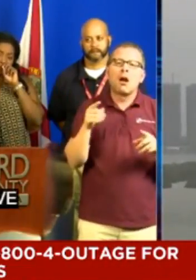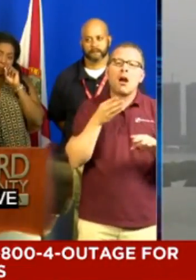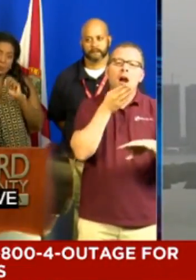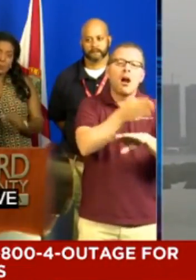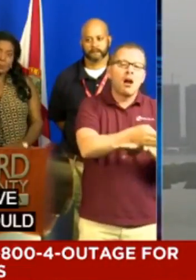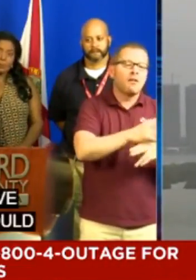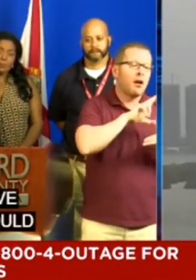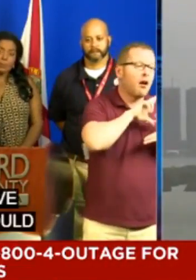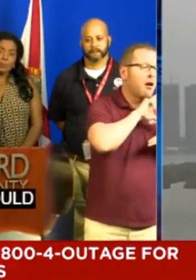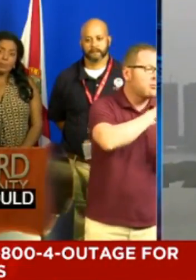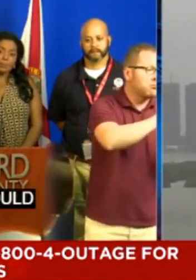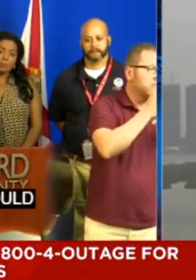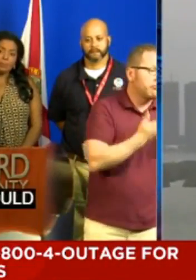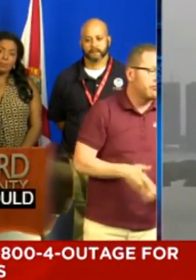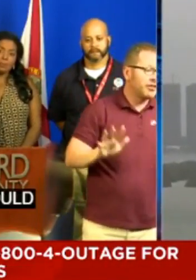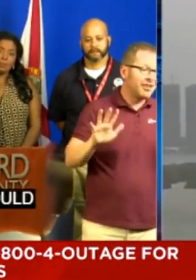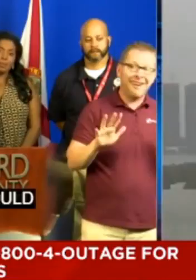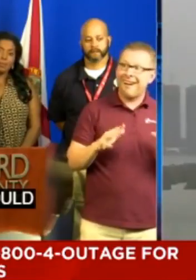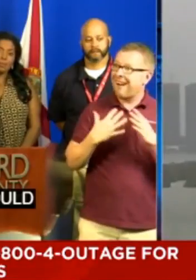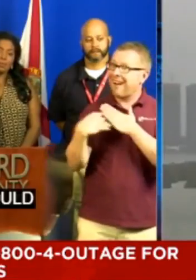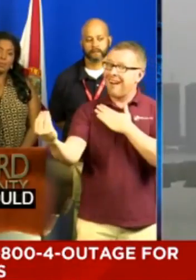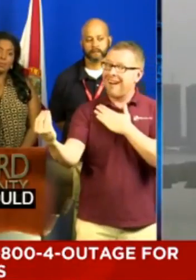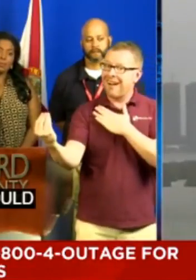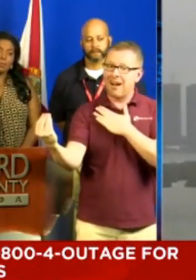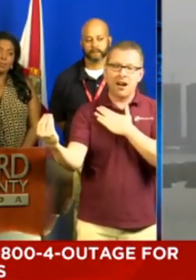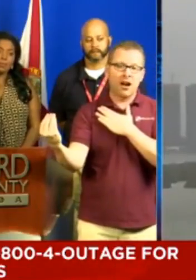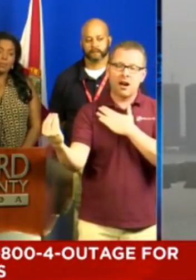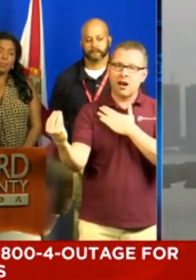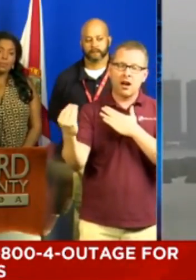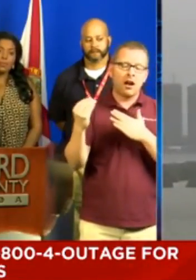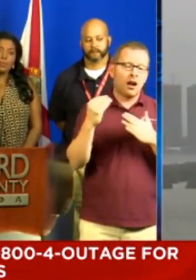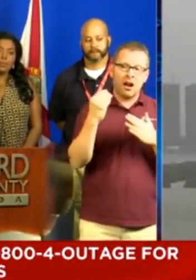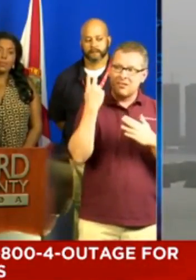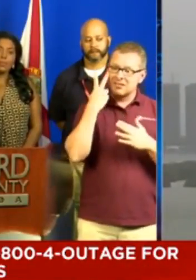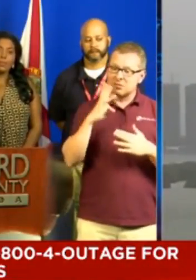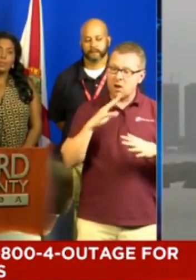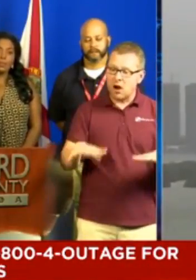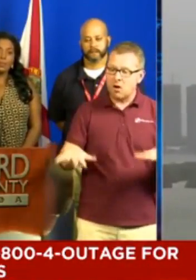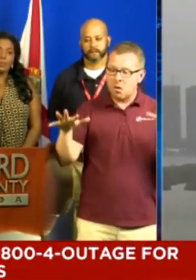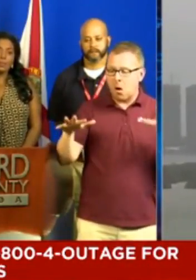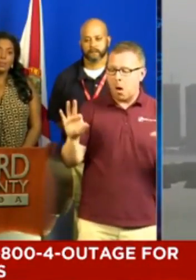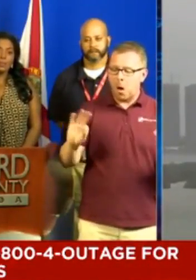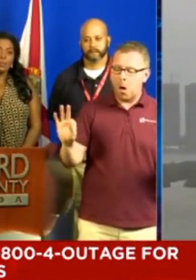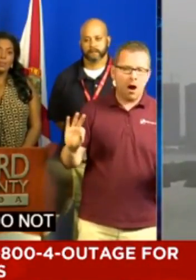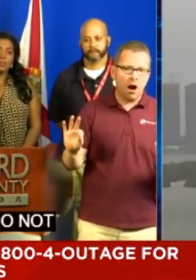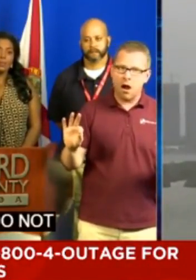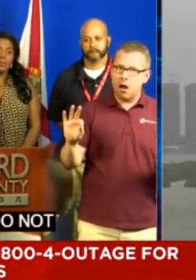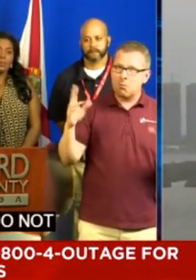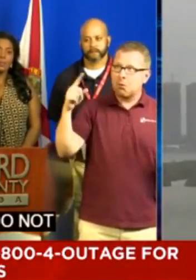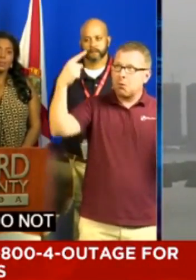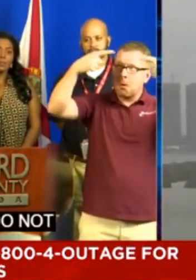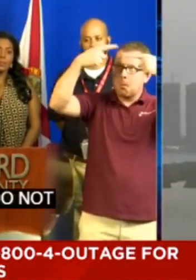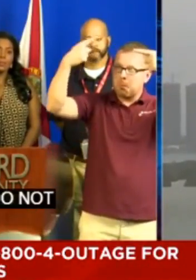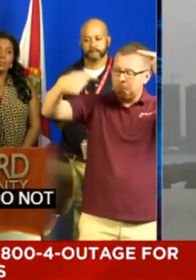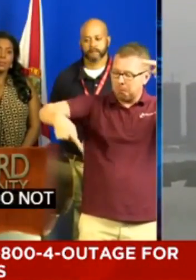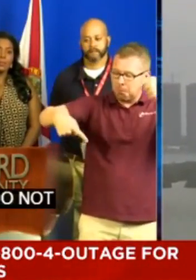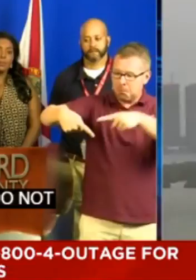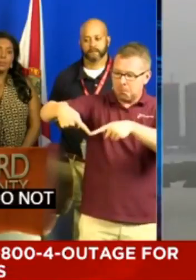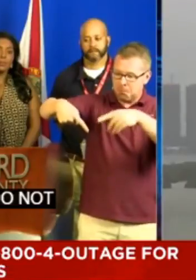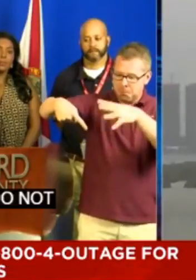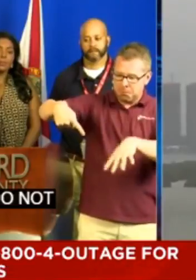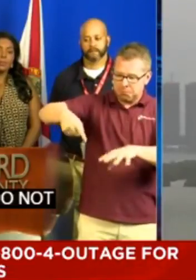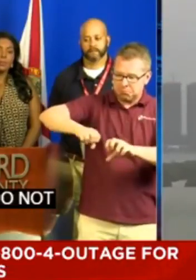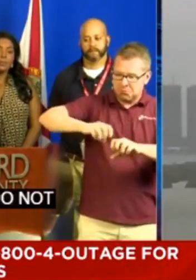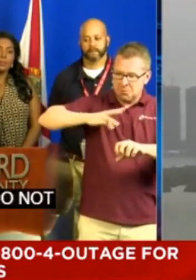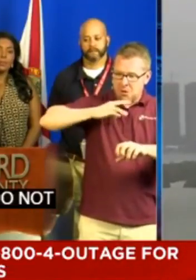near any standing water where there are power lines down. If you see a power line down, do not